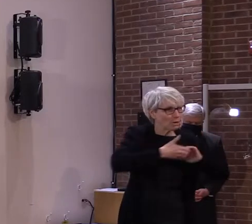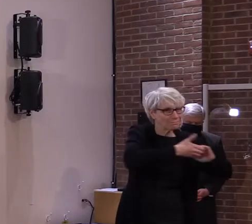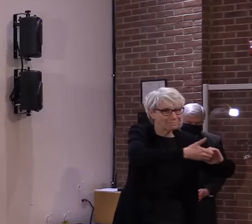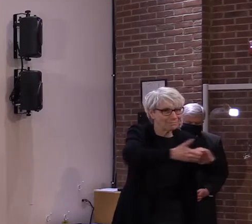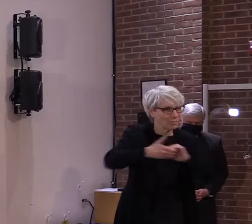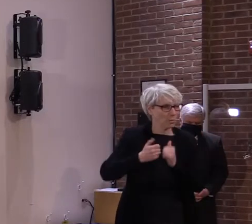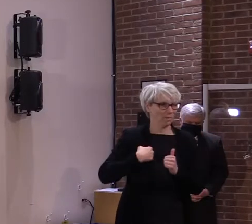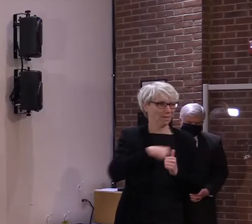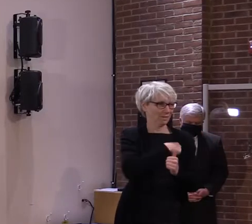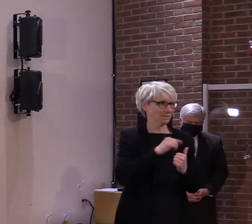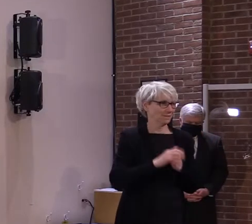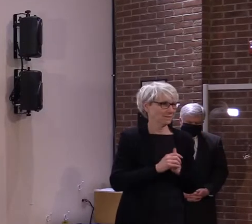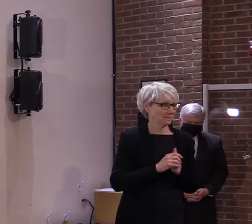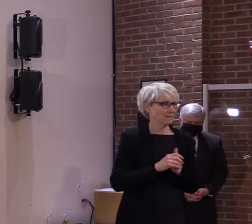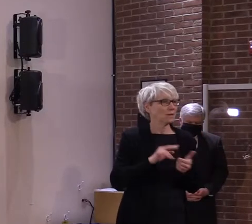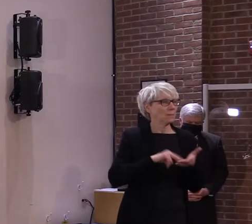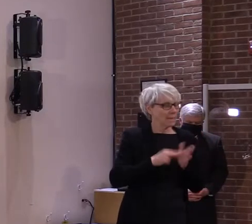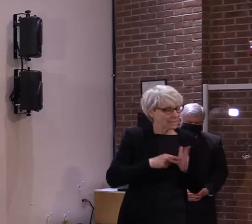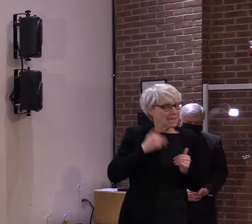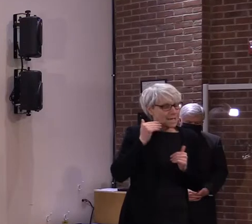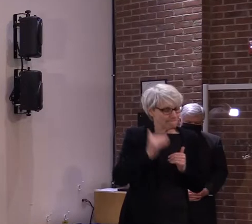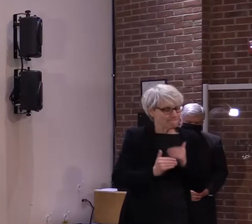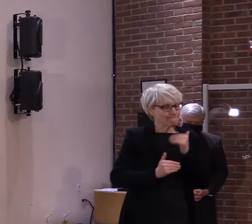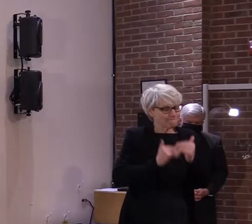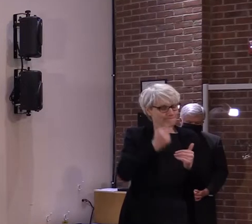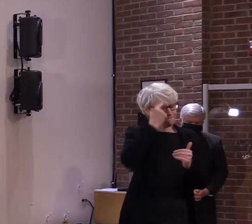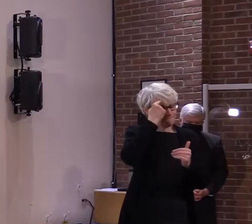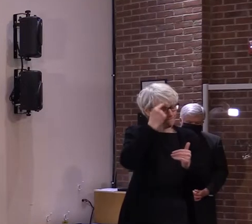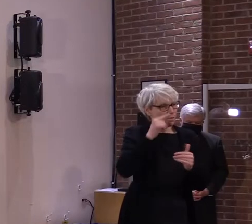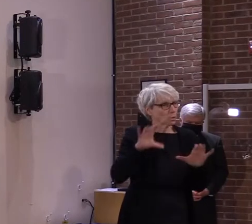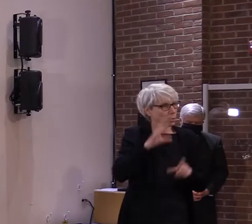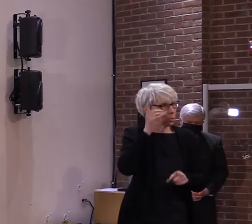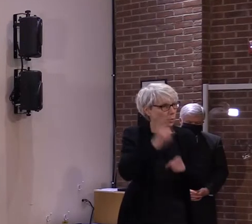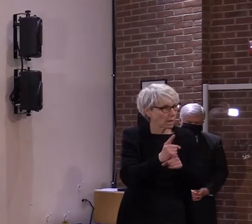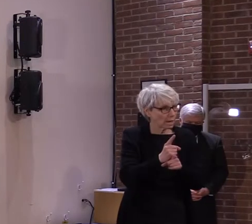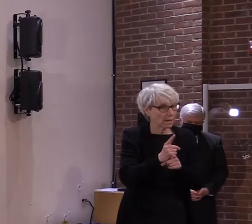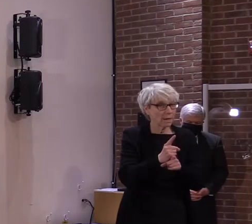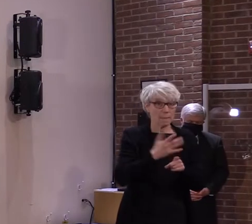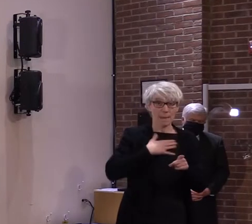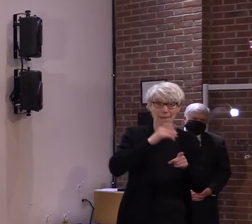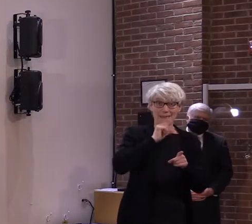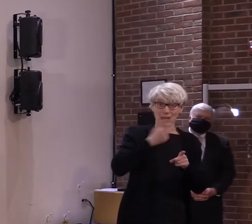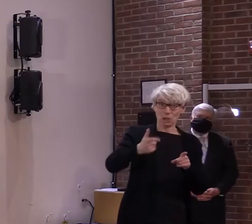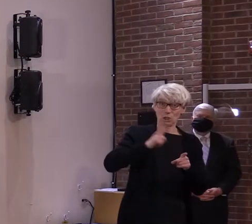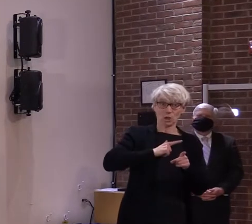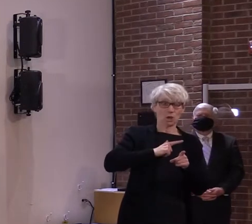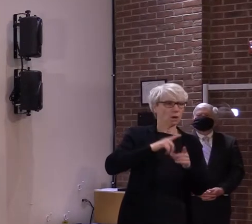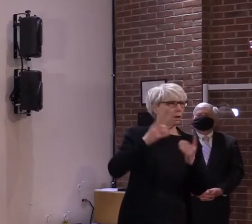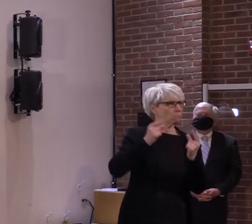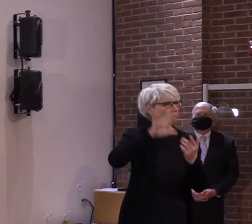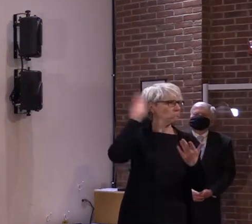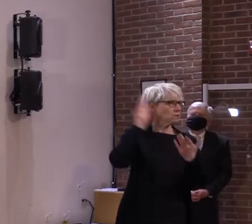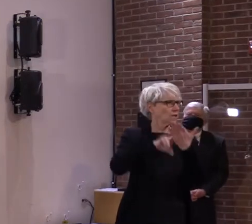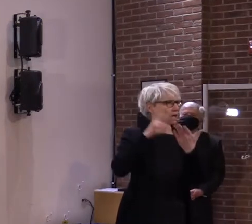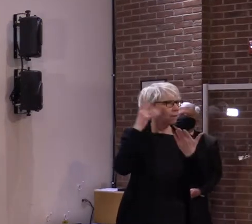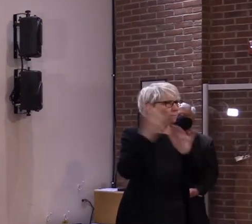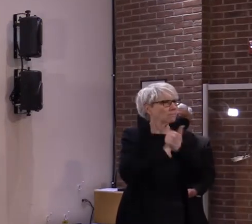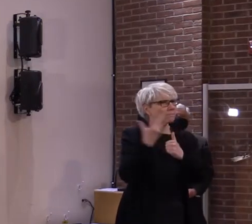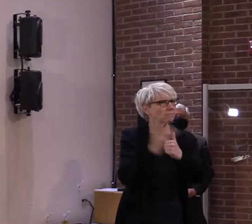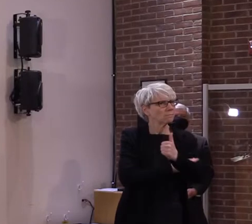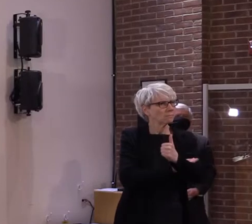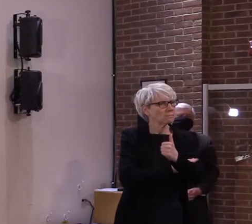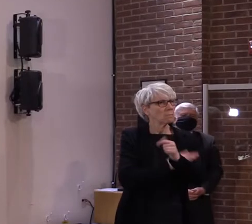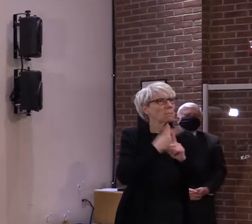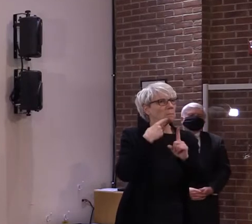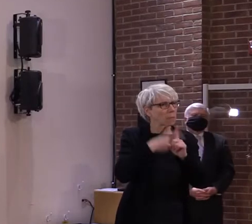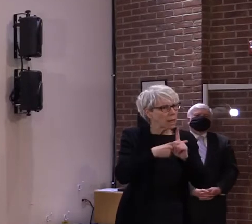pathways. More and more Vermonters getting vaccinated when their turn comes, and still following basic